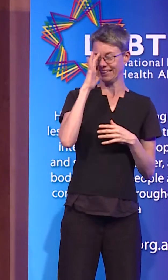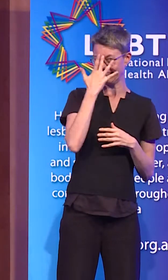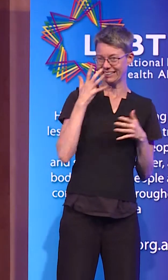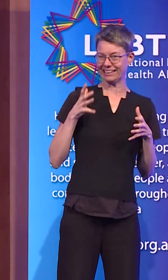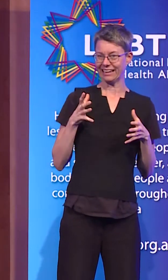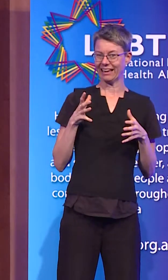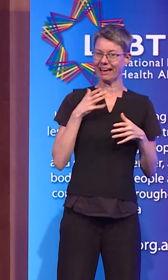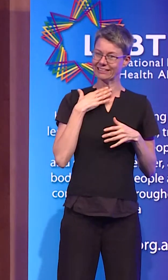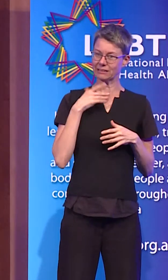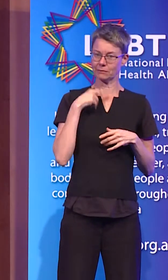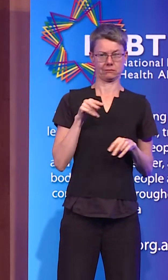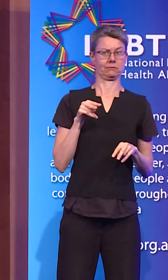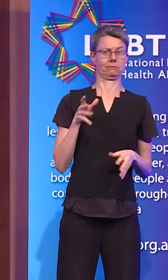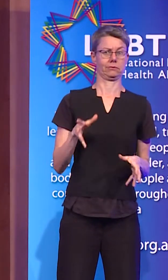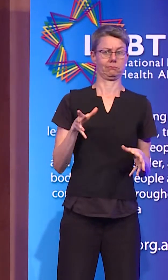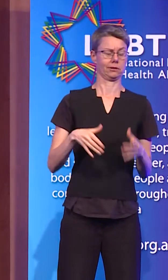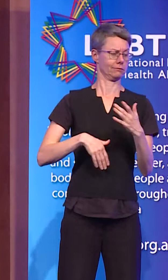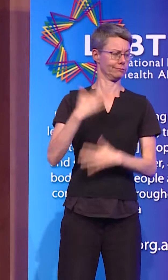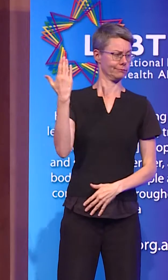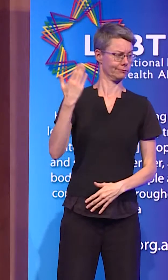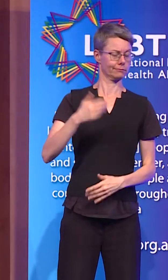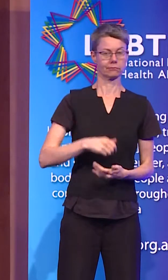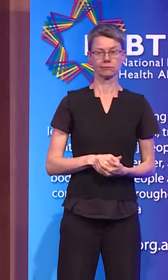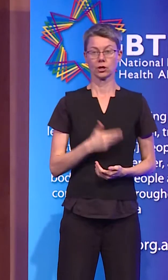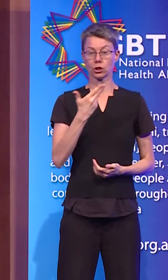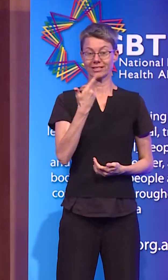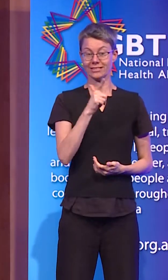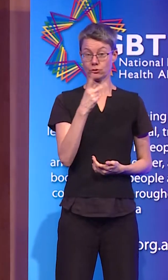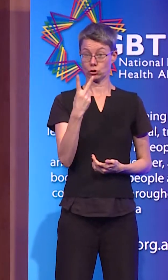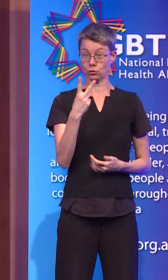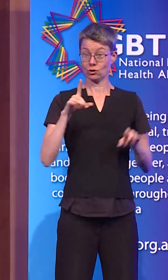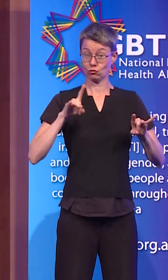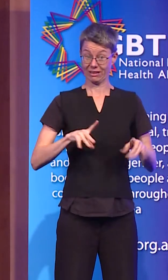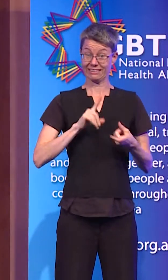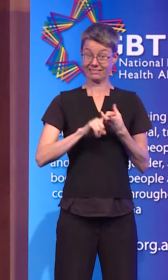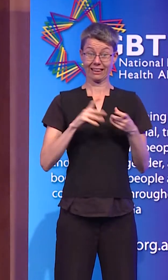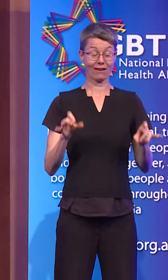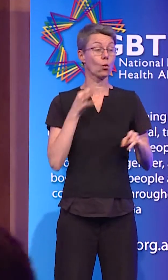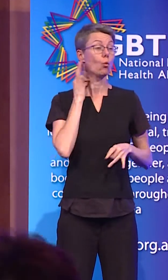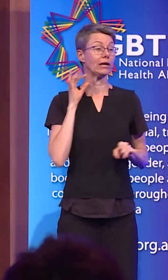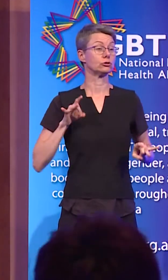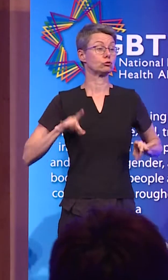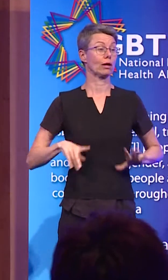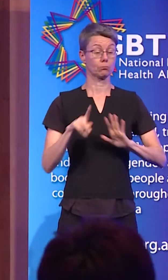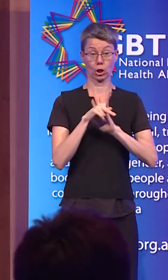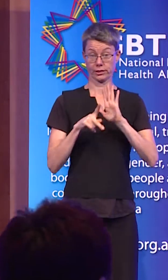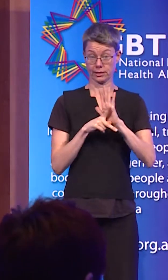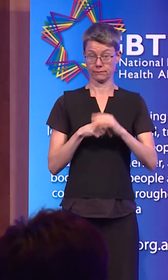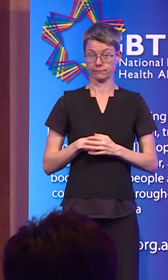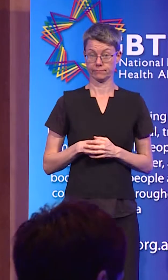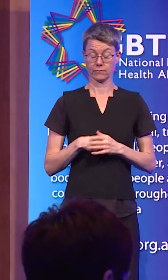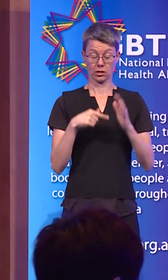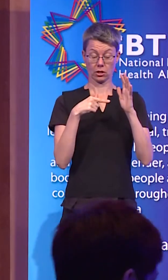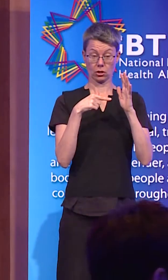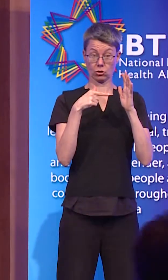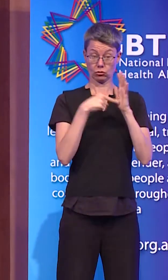unusual. In 1972, Australia still had the white Australia policy. And in Trinidad, I'd experienced